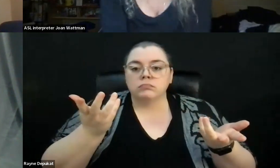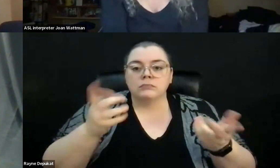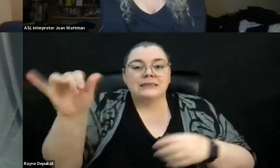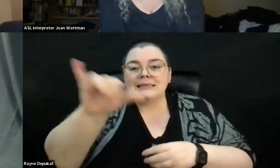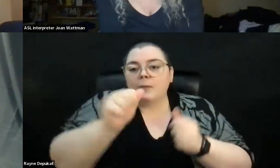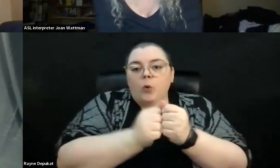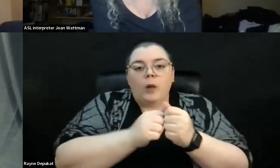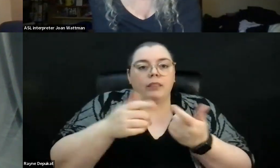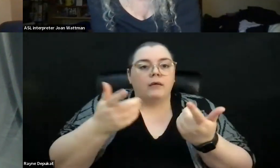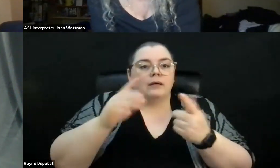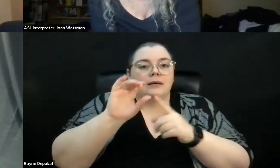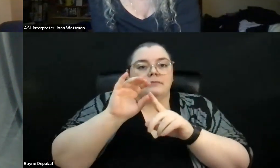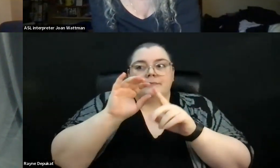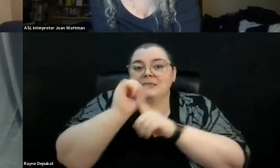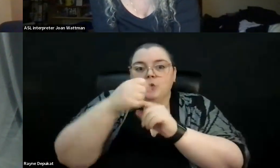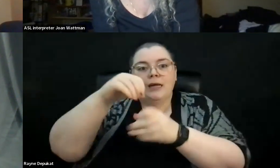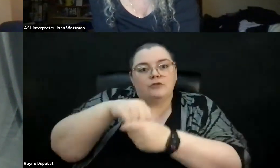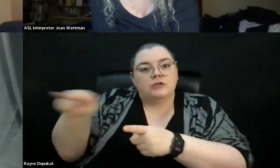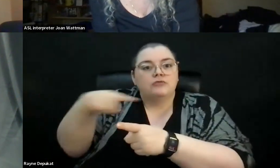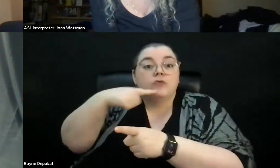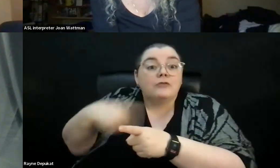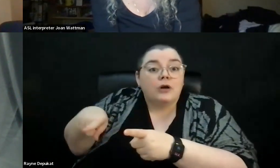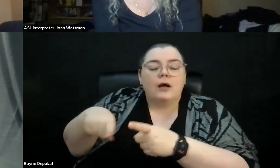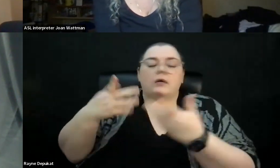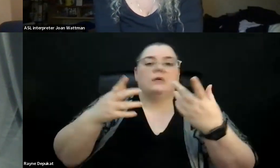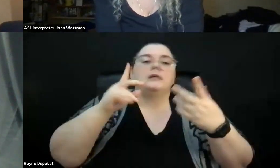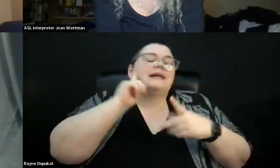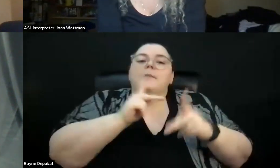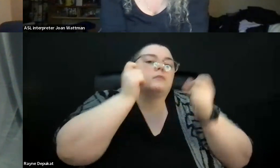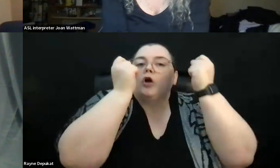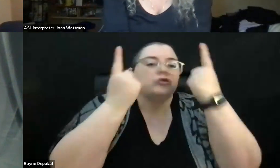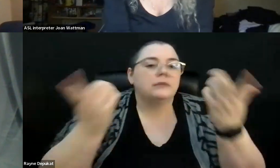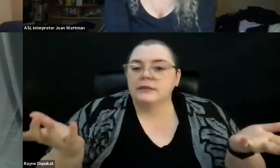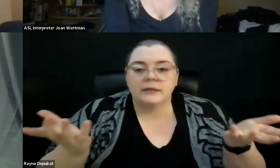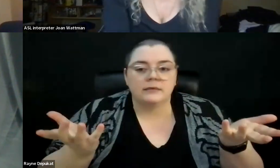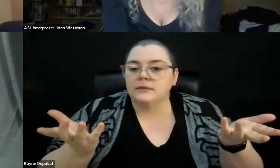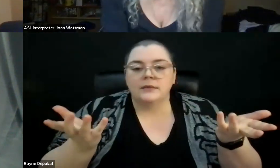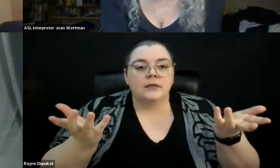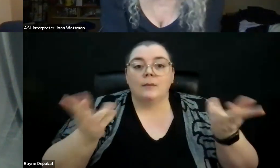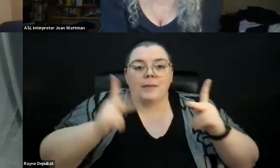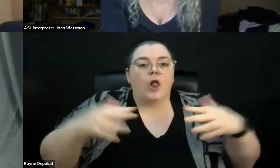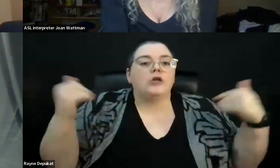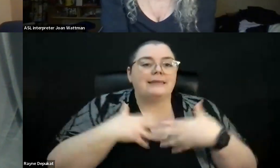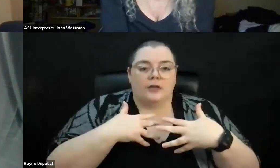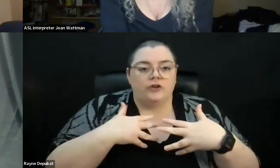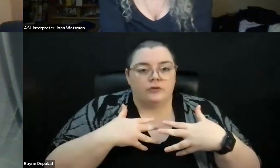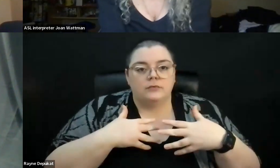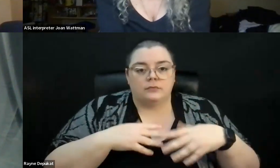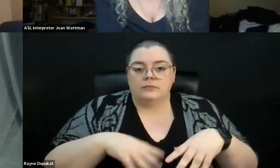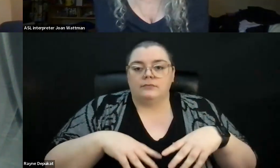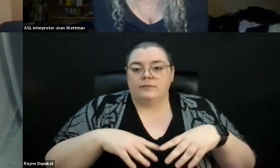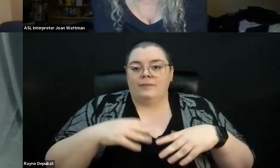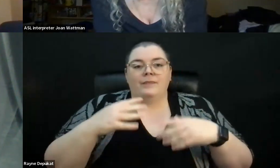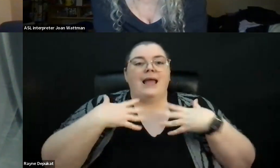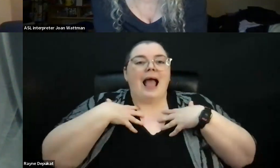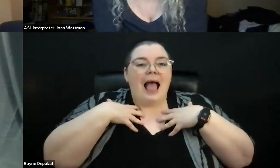news, they're misunderstanding information. Like the situation right now with Ukraine and Russia, deaf people do